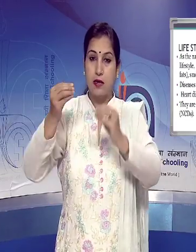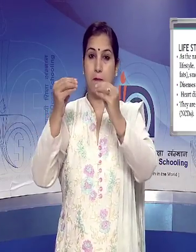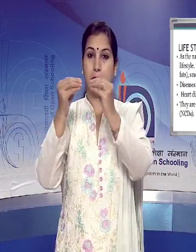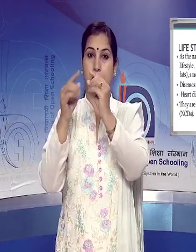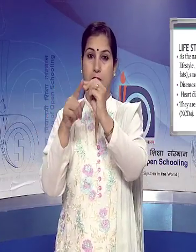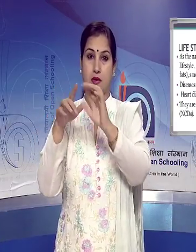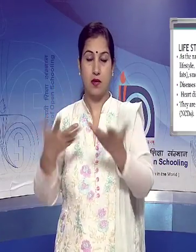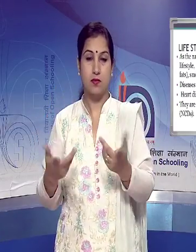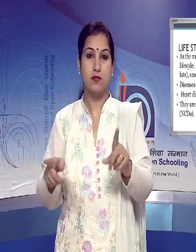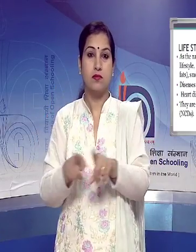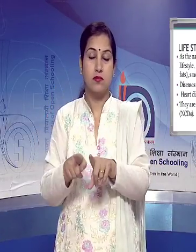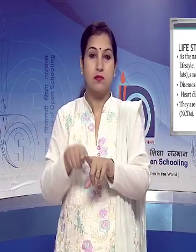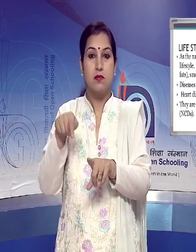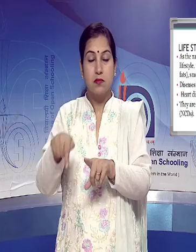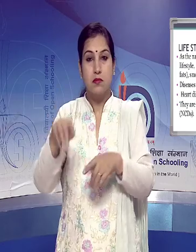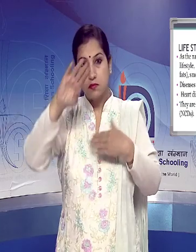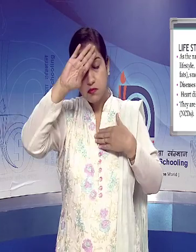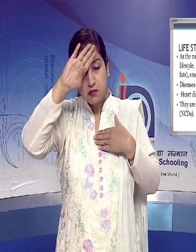high blood pressure,